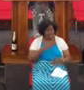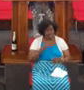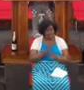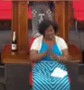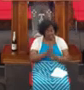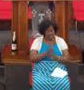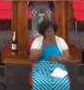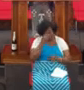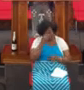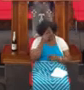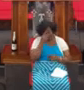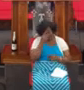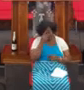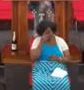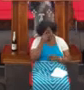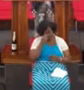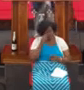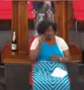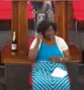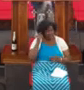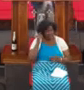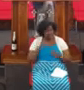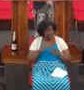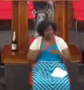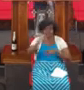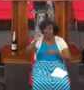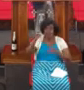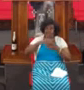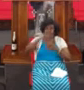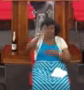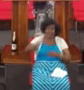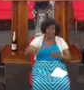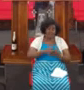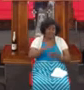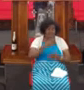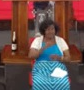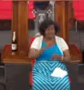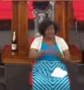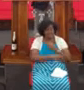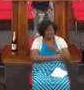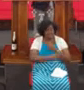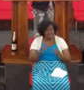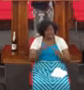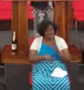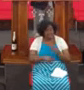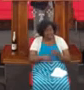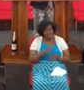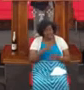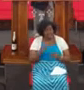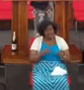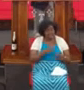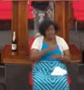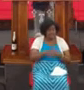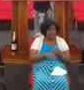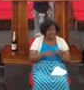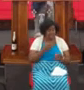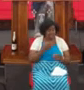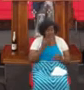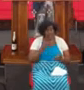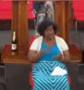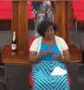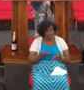mind. Listen, it's by grace of God that you're not stealing, killing, murdering, doing the most serious of